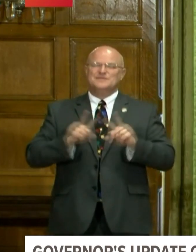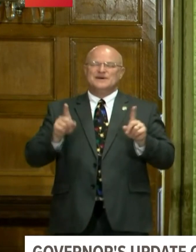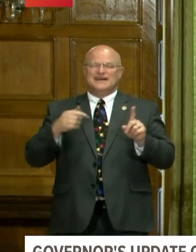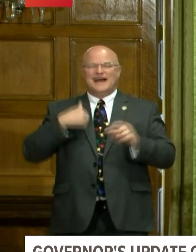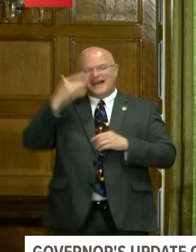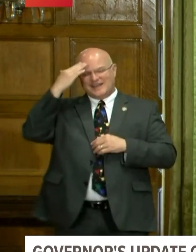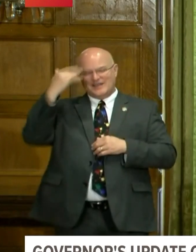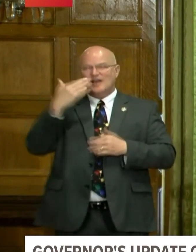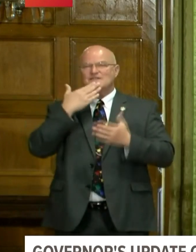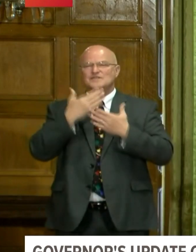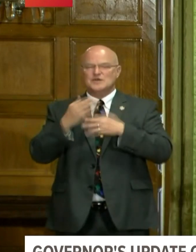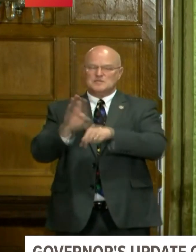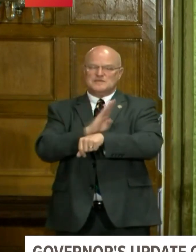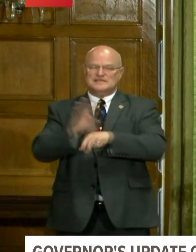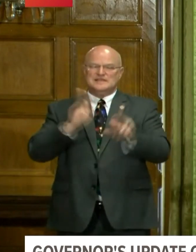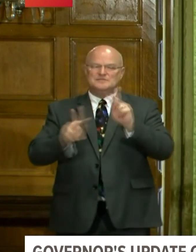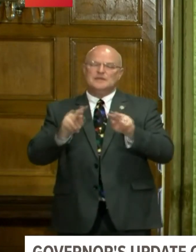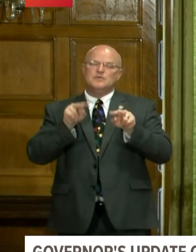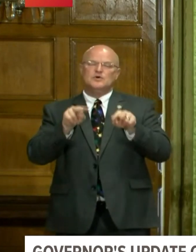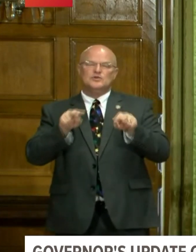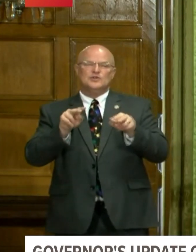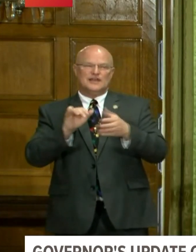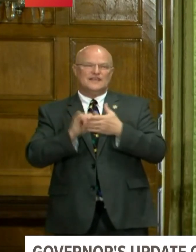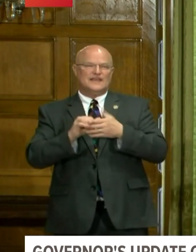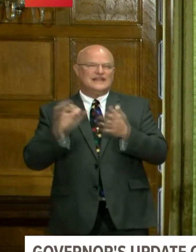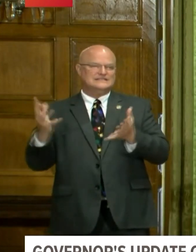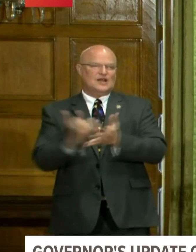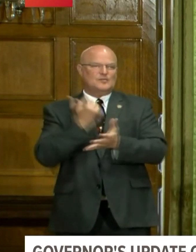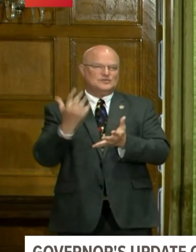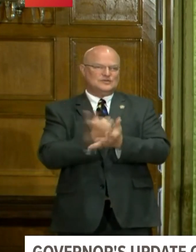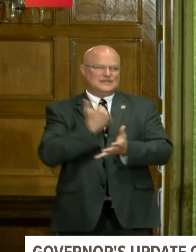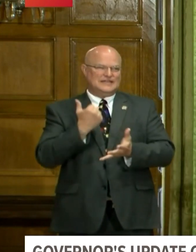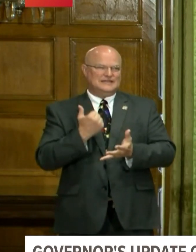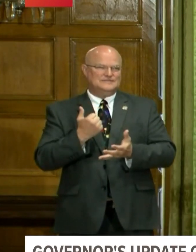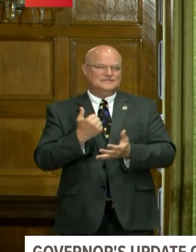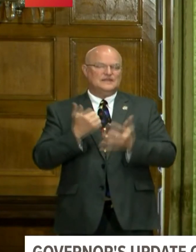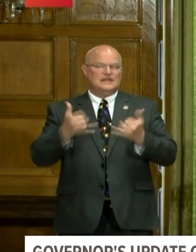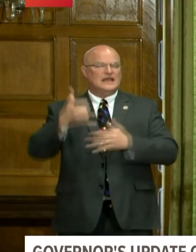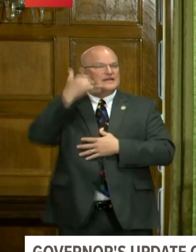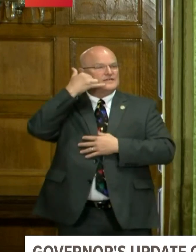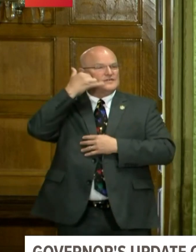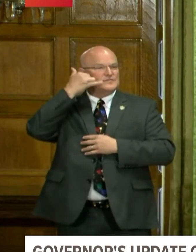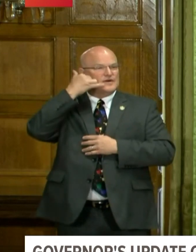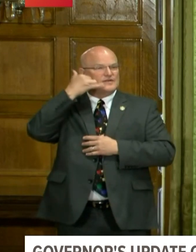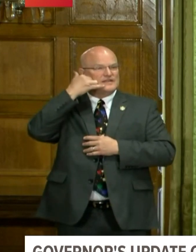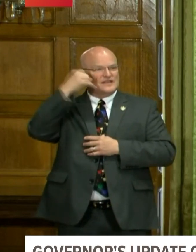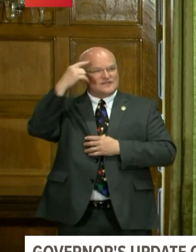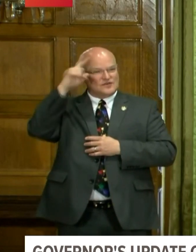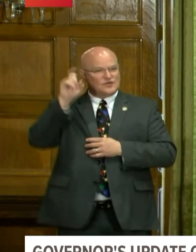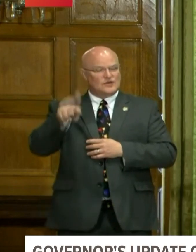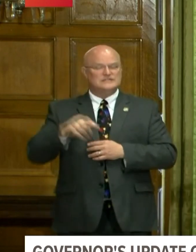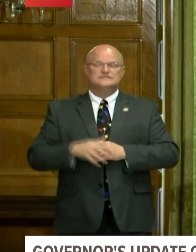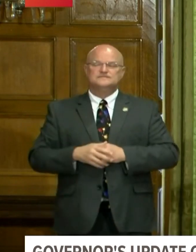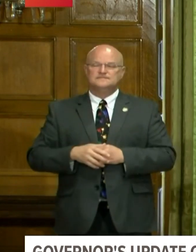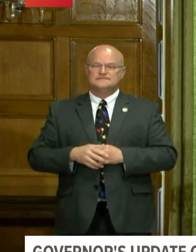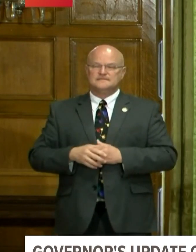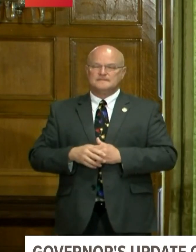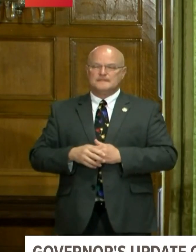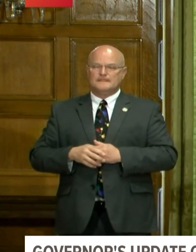got some good entrepreneurs that are looking at that as an opportunity. Let's go remotely for a question.